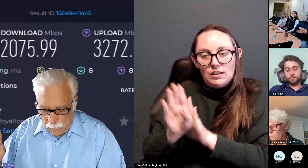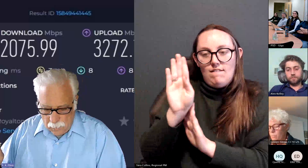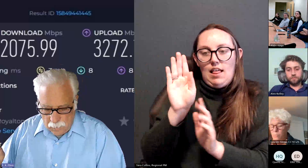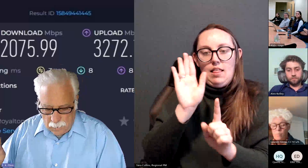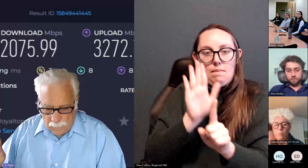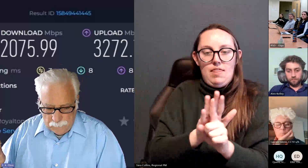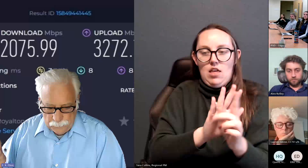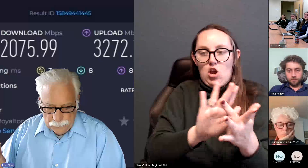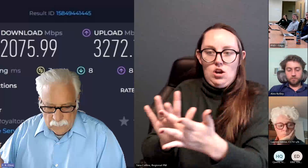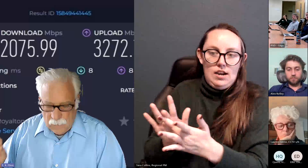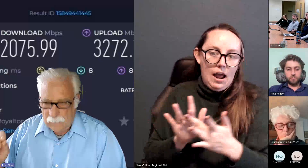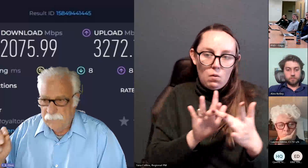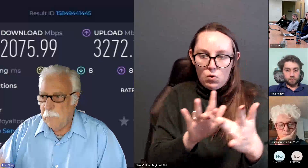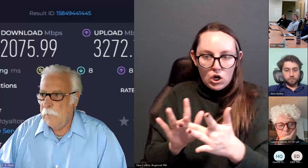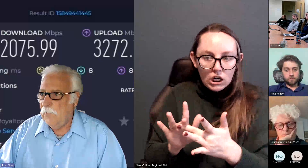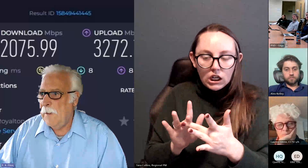to